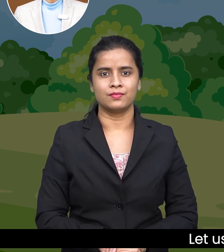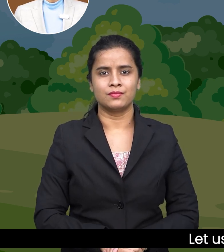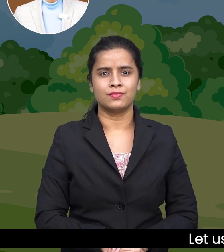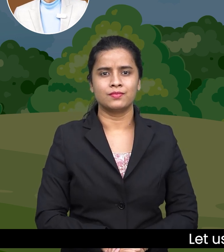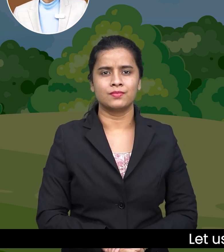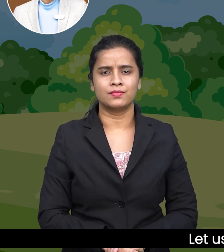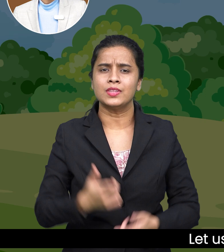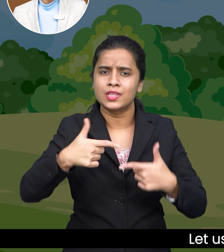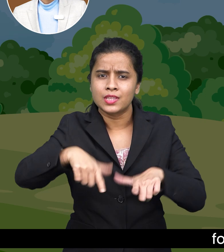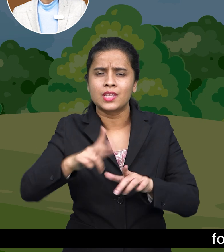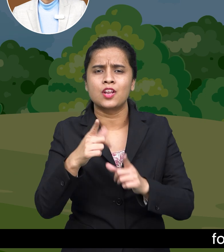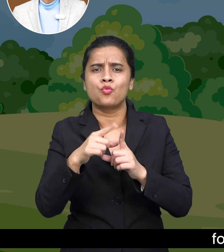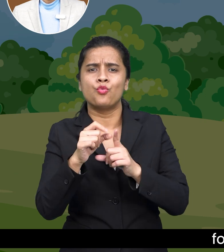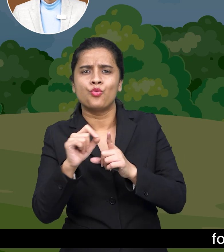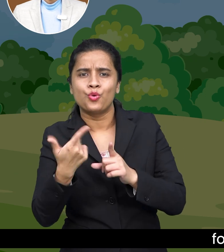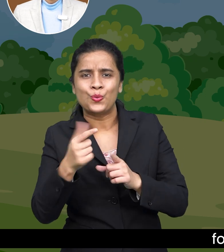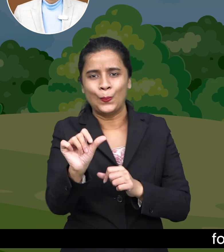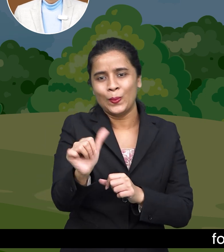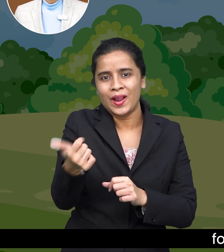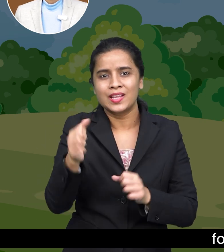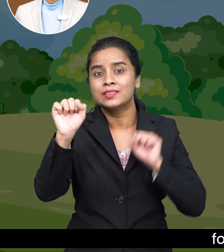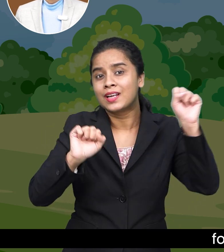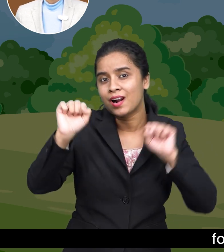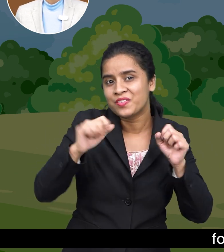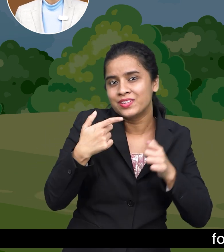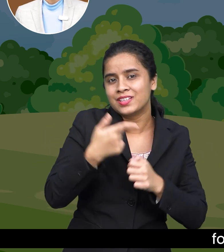Let us do another activity for change in size.